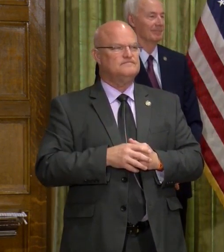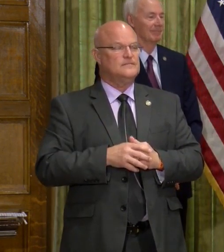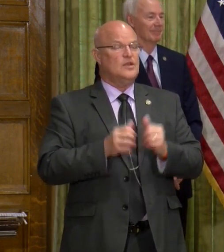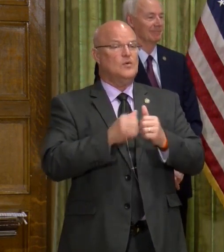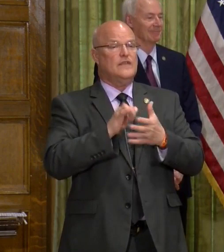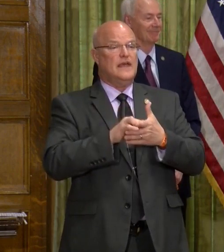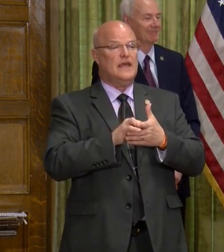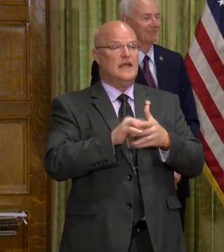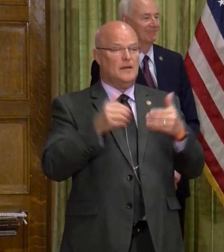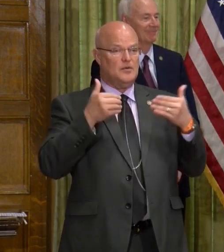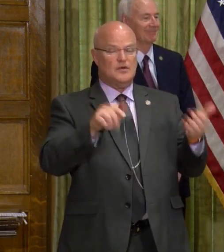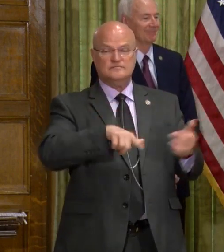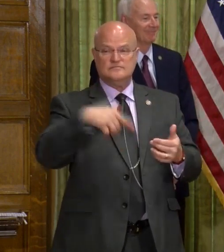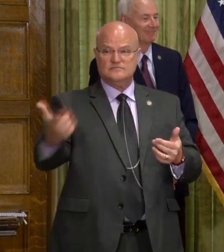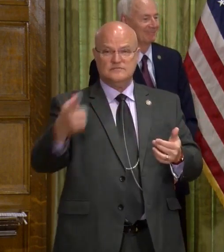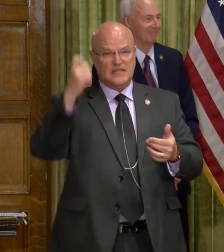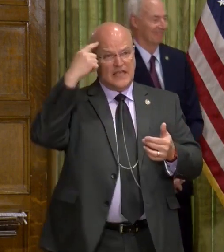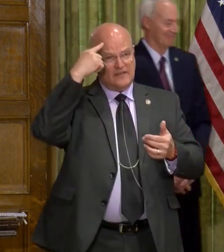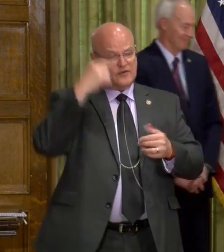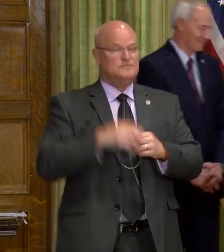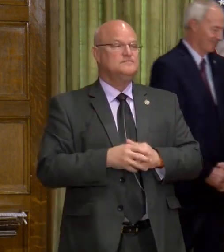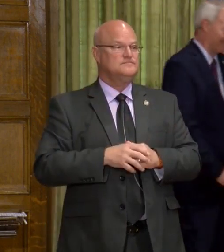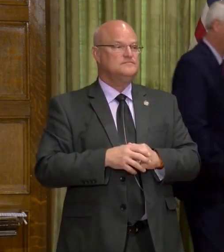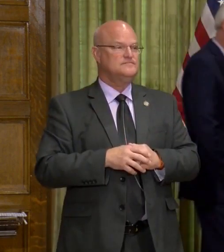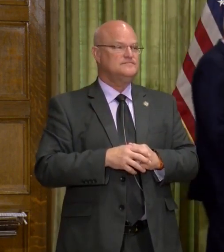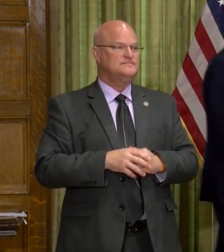And with that, I'm going to go ahead and turn it back over to the governor.